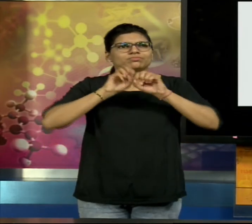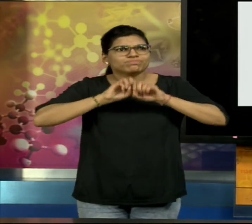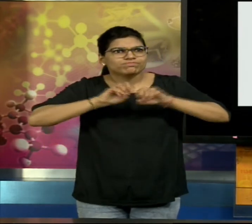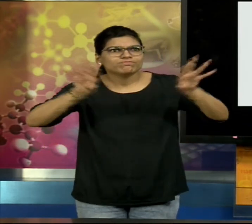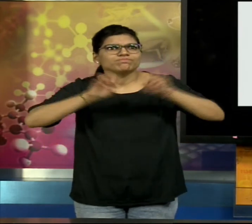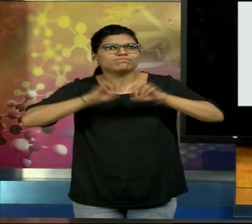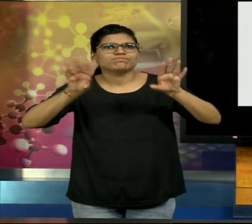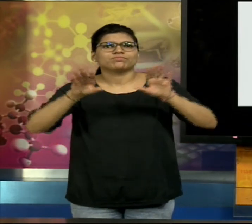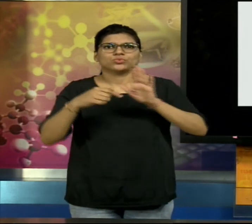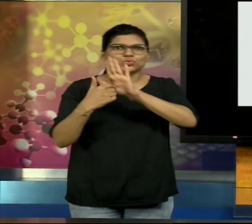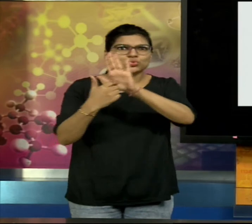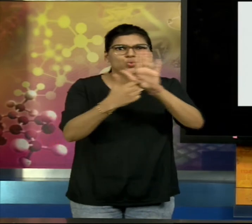Advertises.